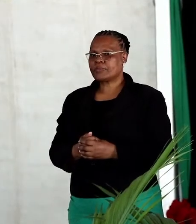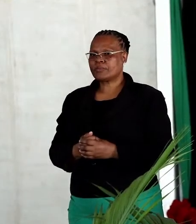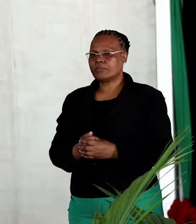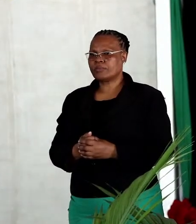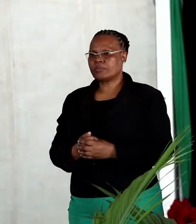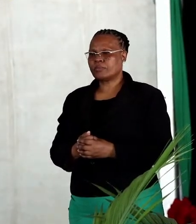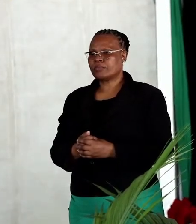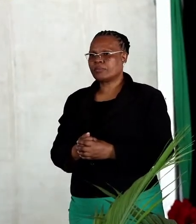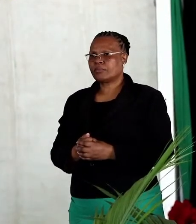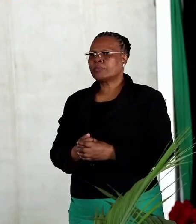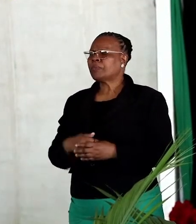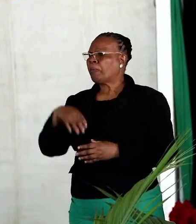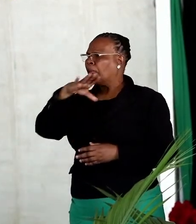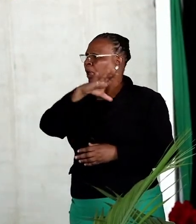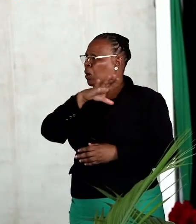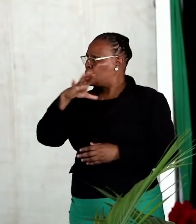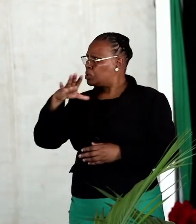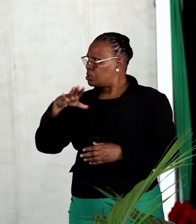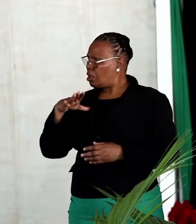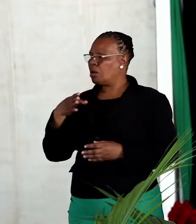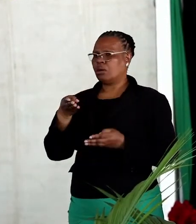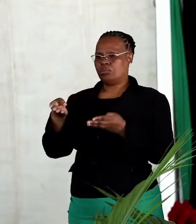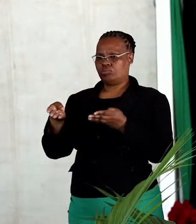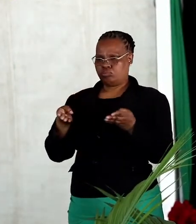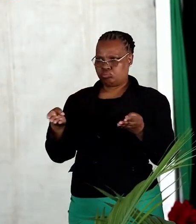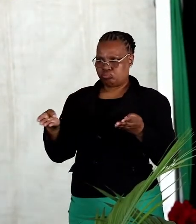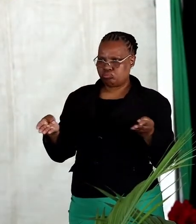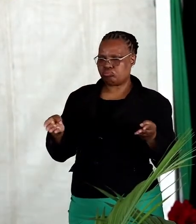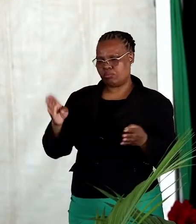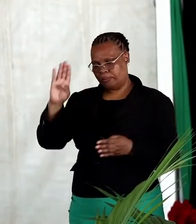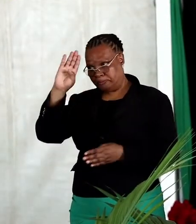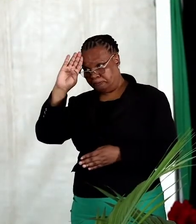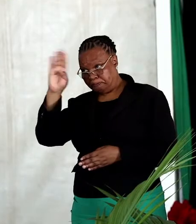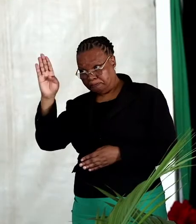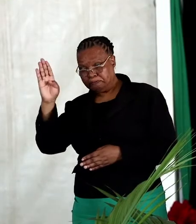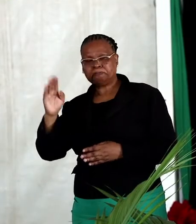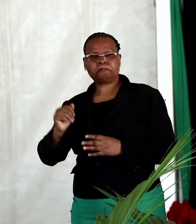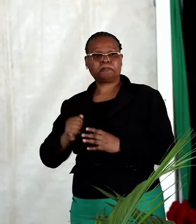ndibulise kokhansila ndibulisa